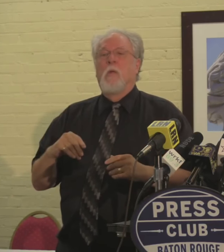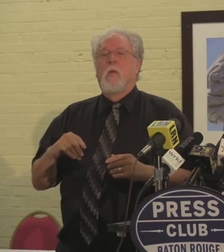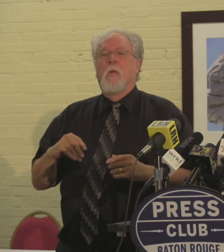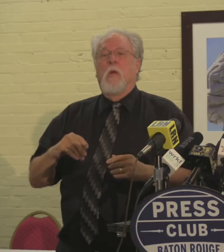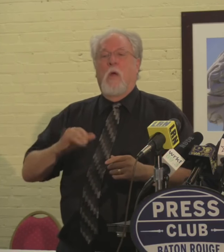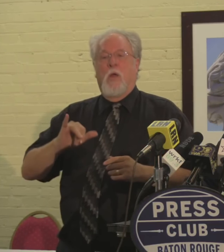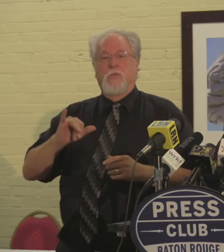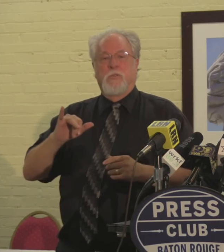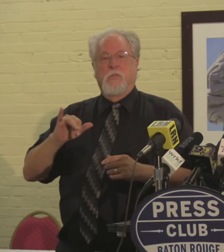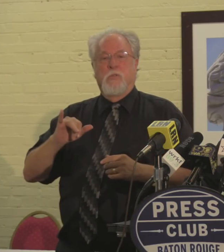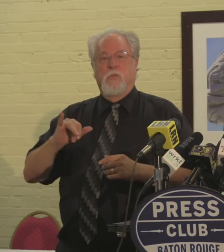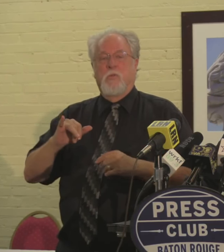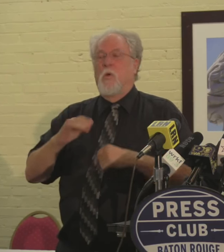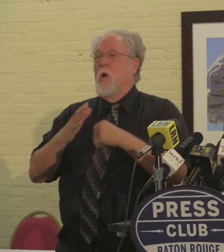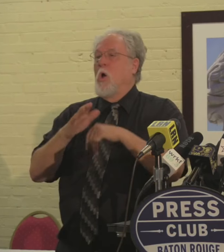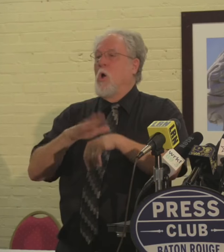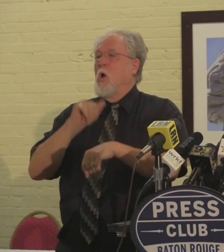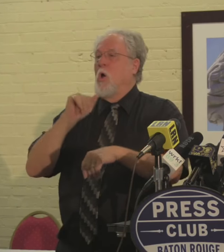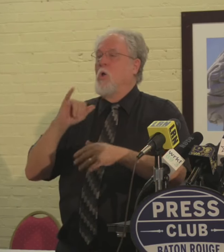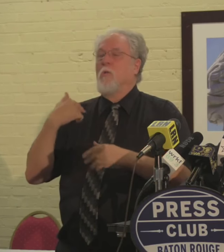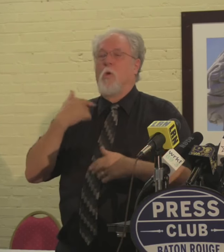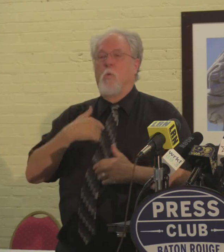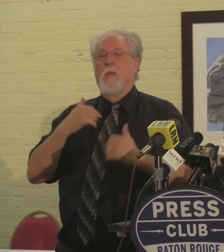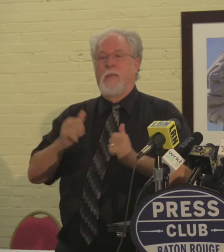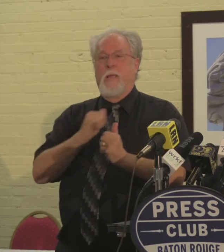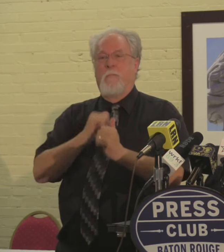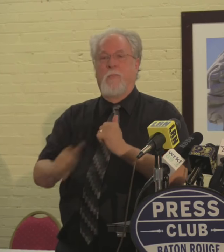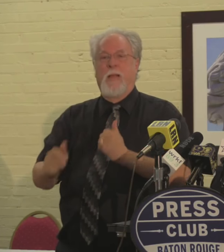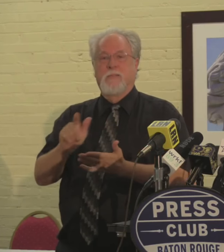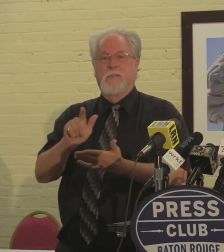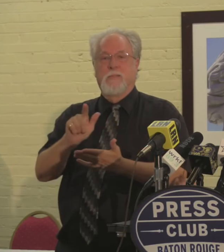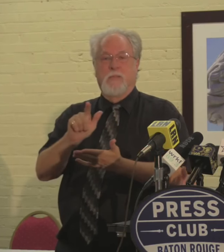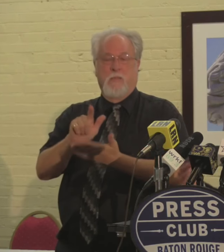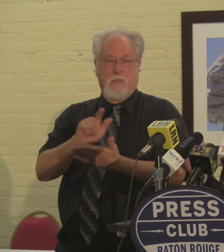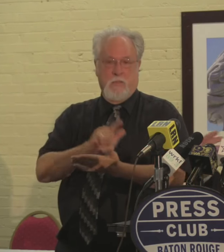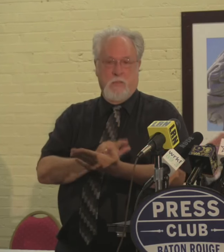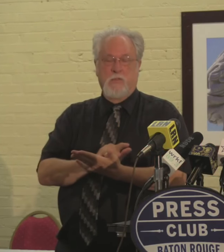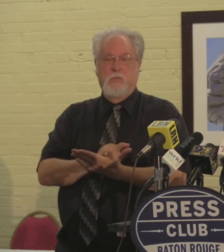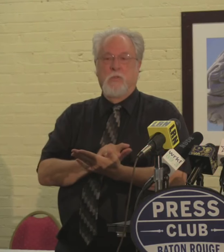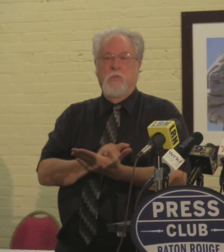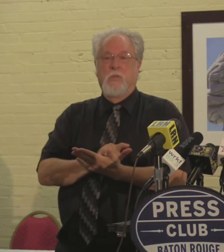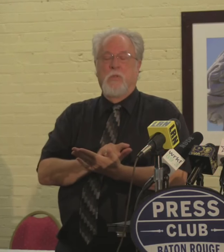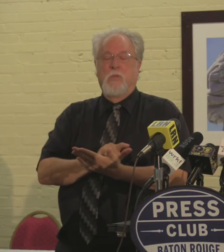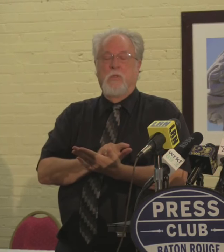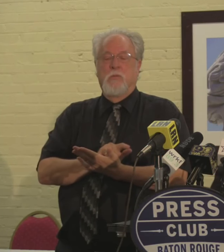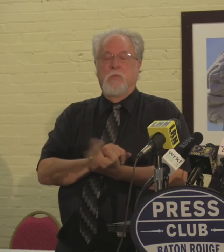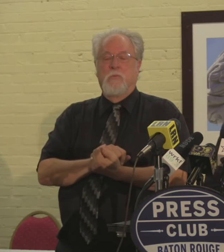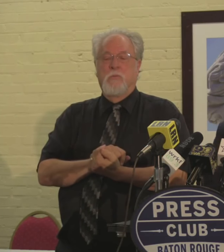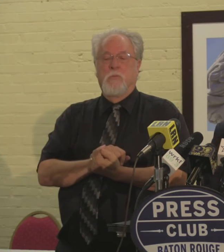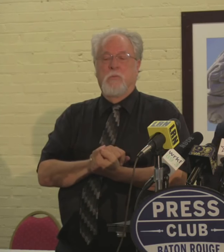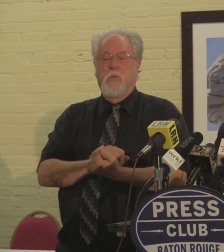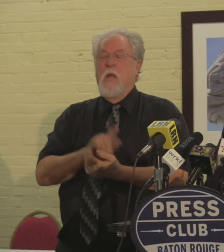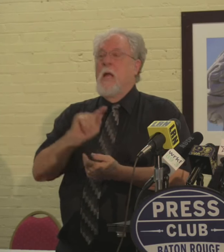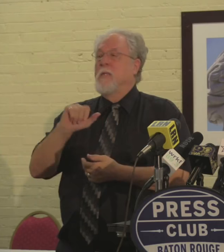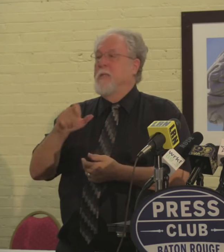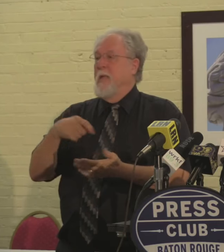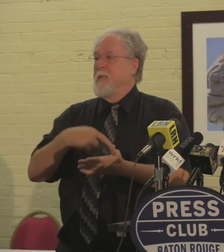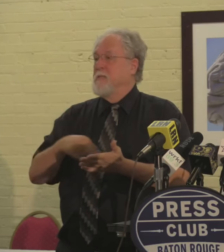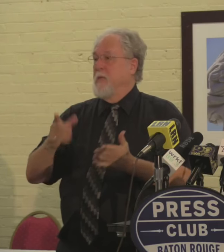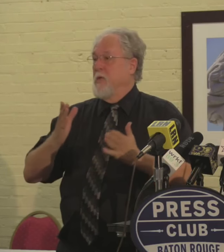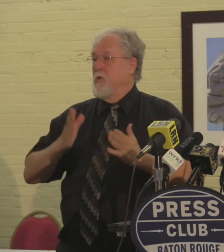will also be a call item so that we can pass legislation in Louisiana so that taxpayers